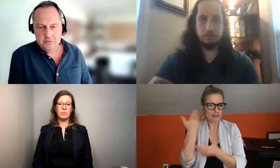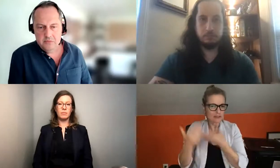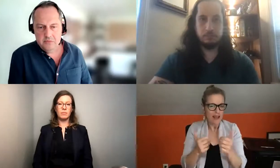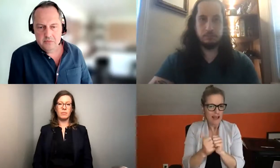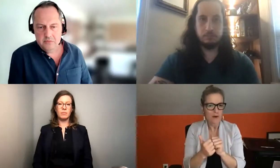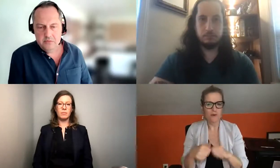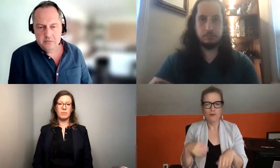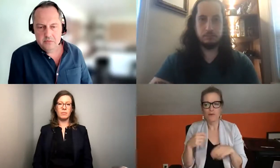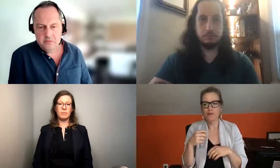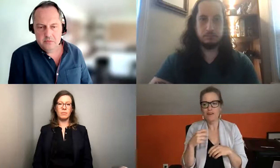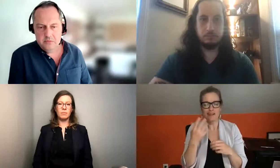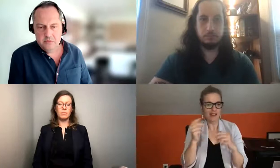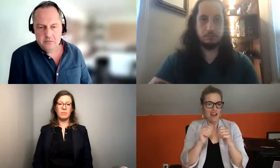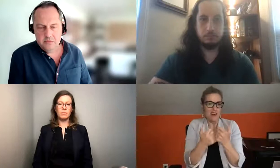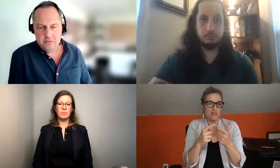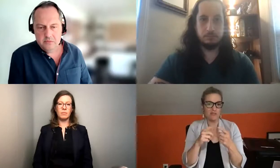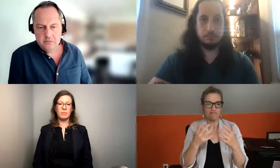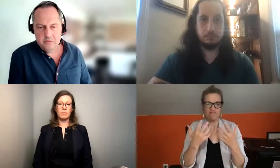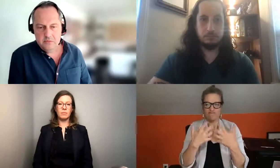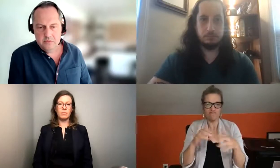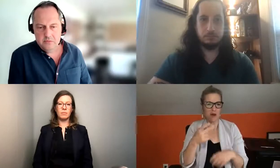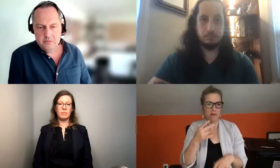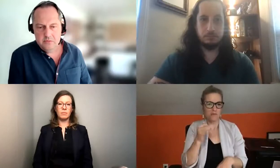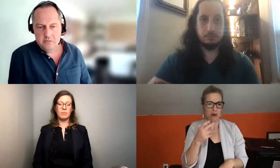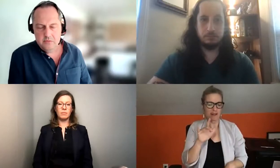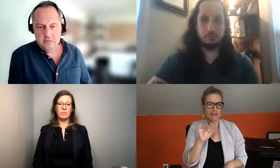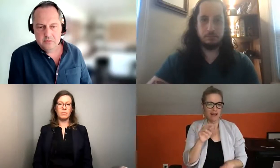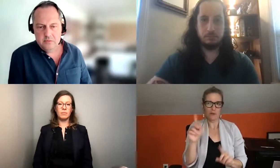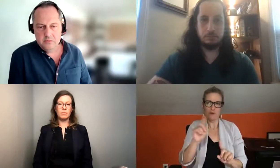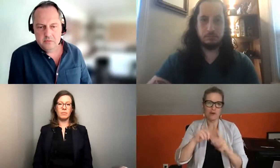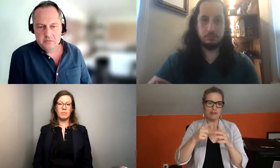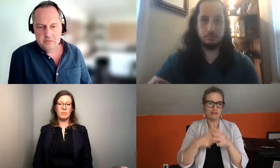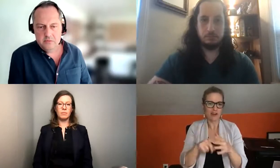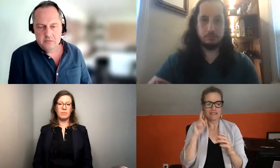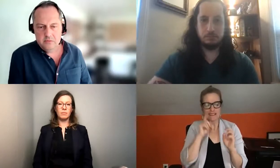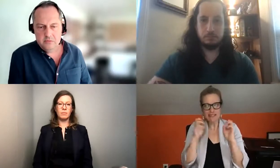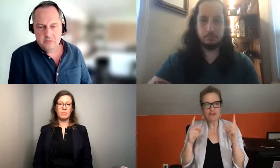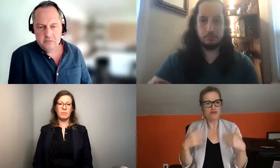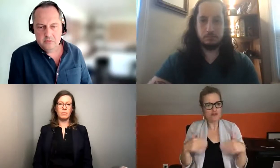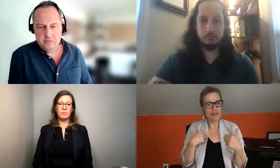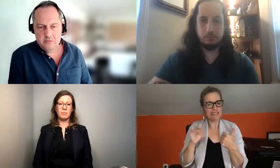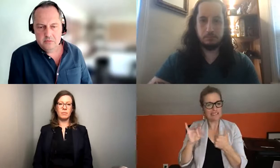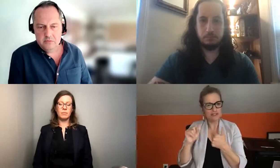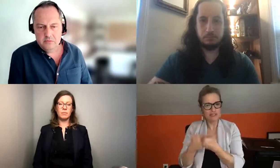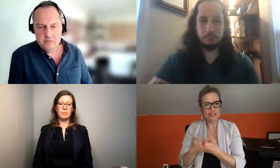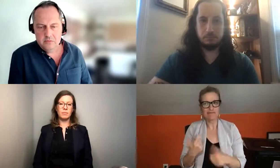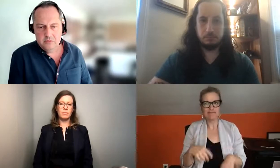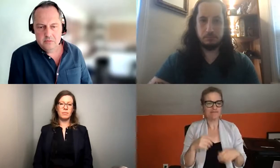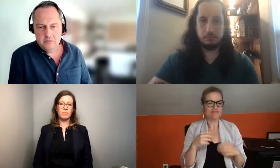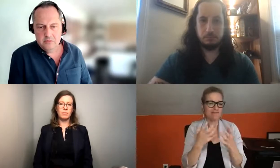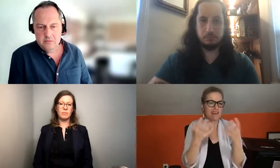Funding, how the funding is supporting the new generation, that's another aspect to all of this. Where do we start?